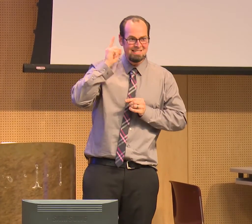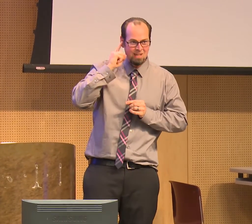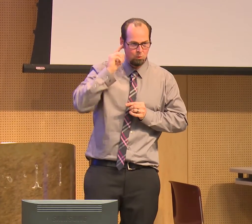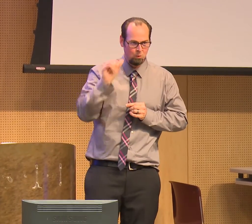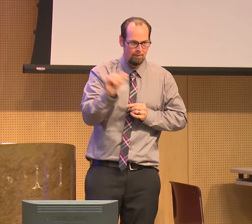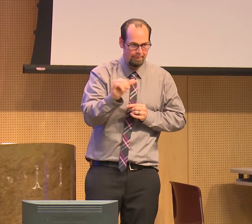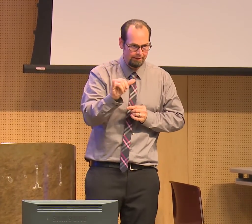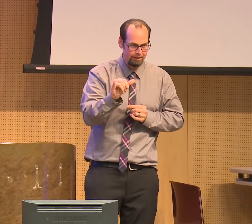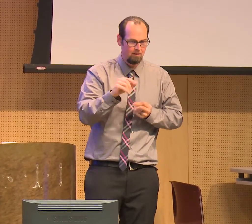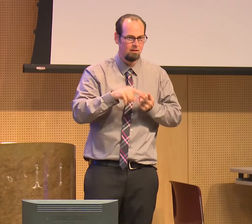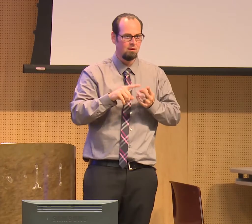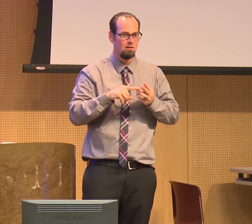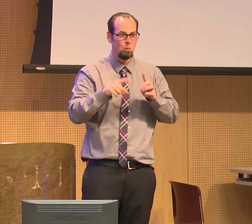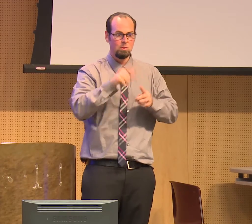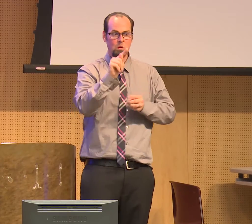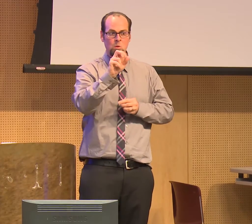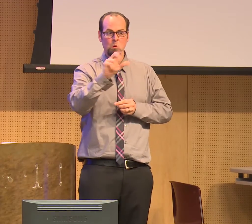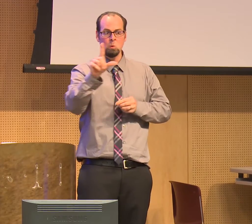You had to understand how the tools sounded like,